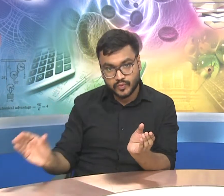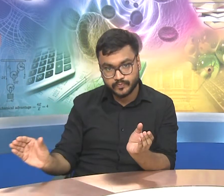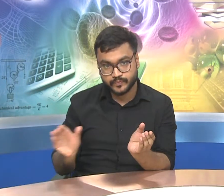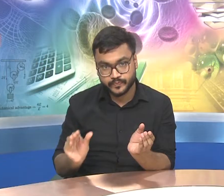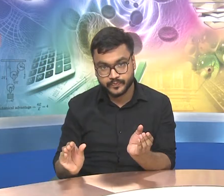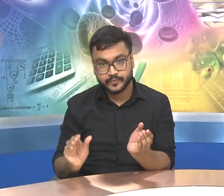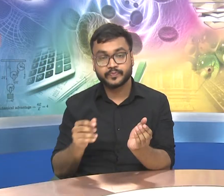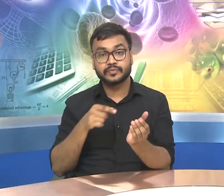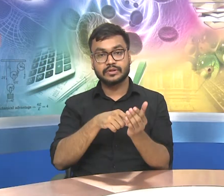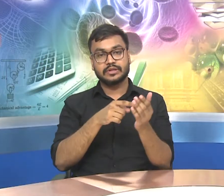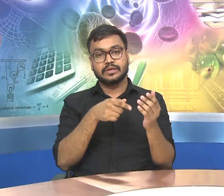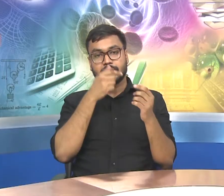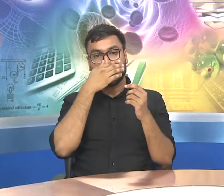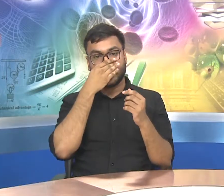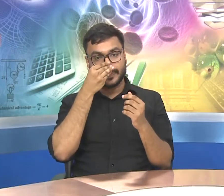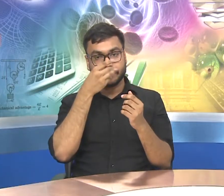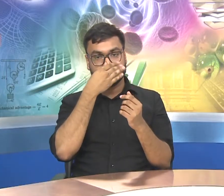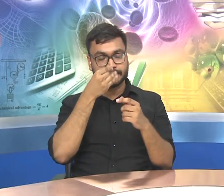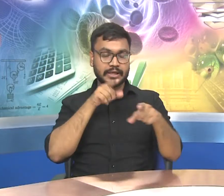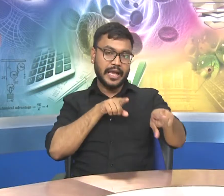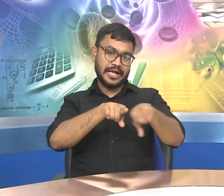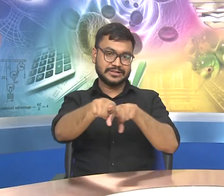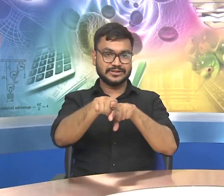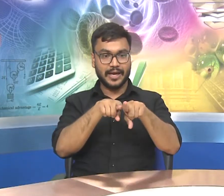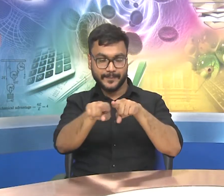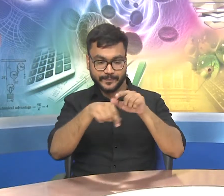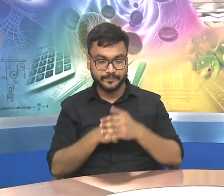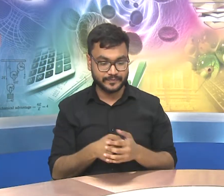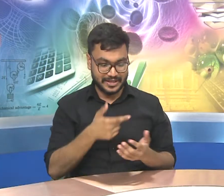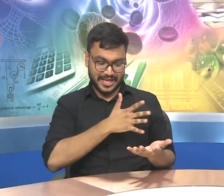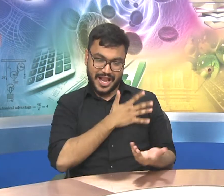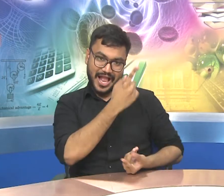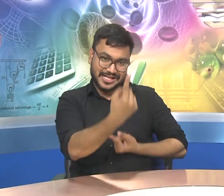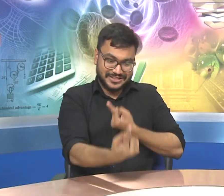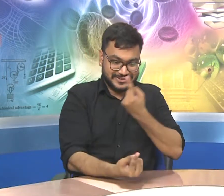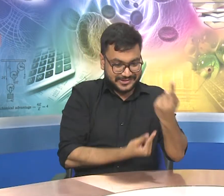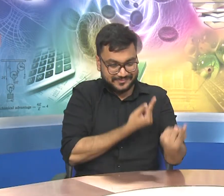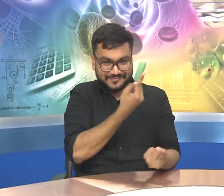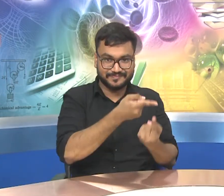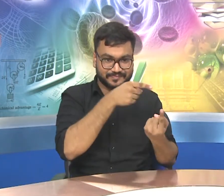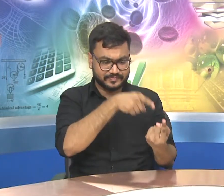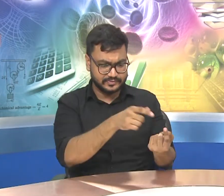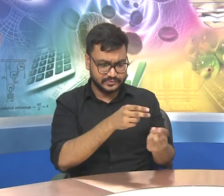Therefore, only a small amount of energy reaches the next level.